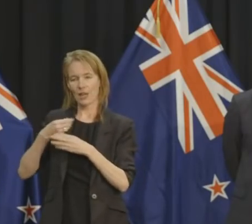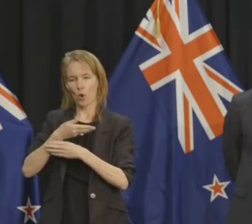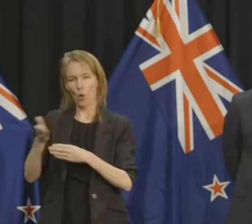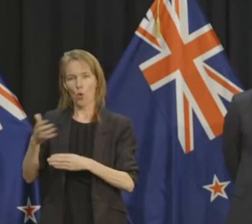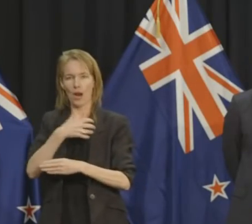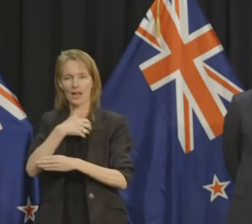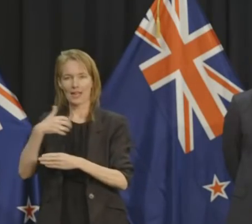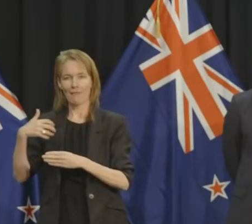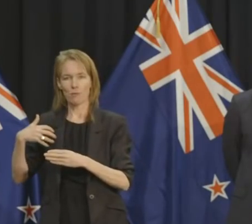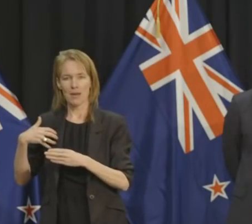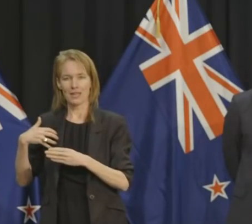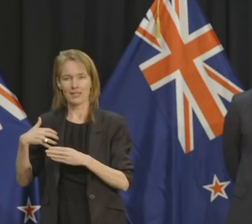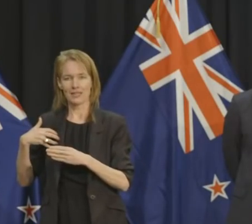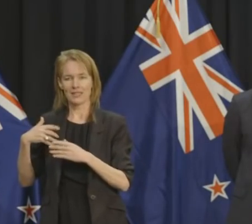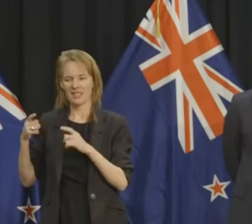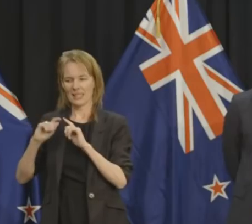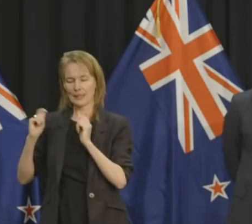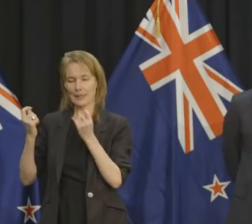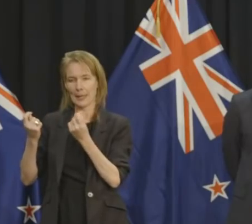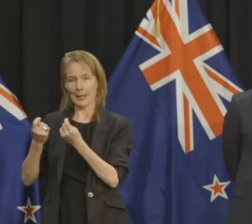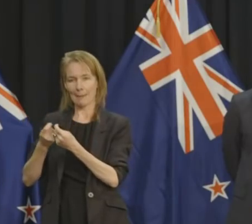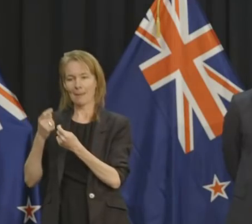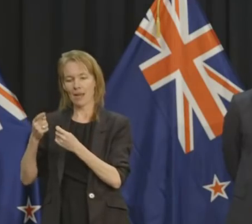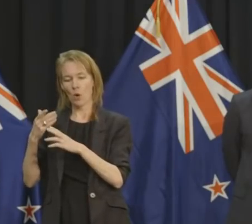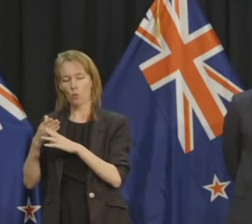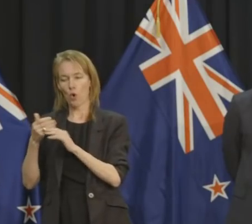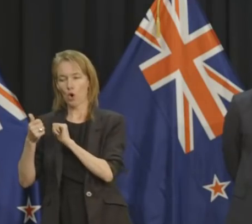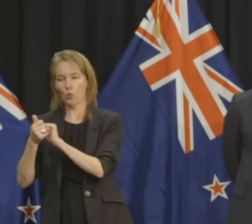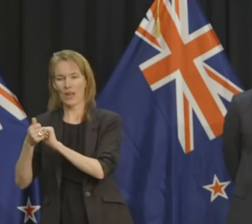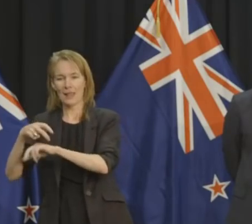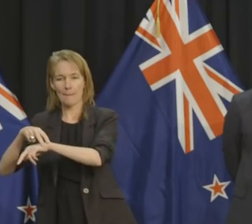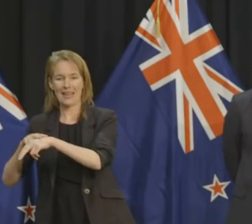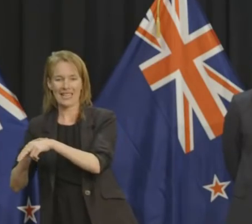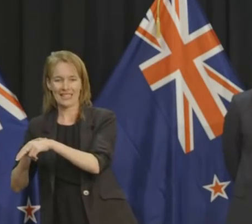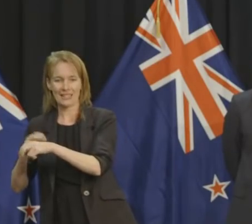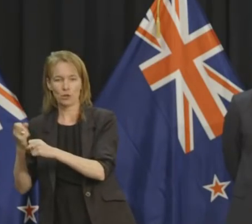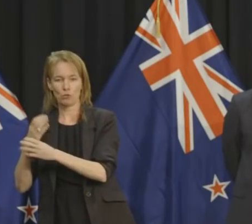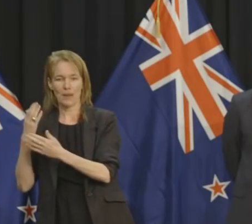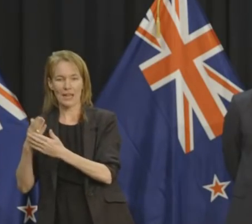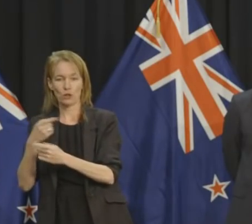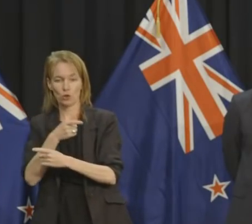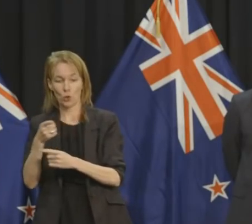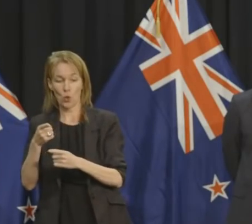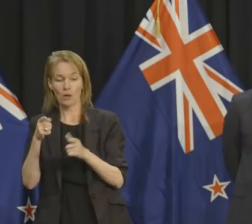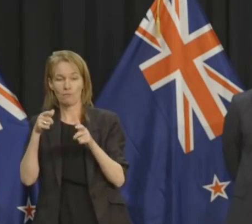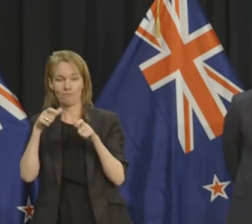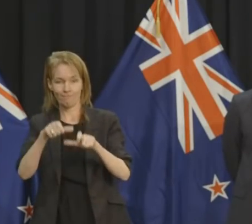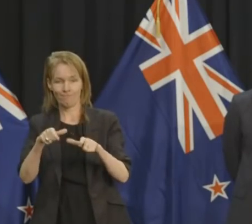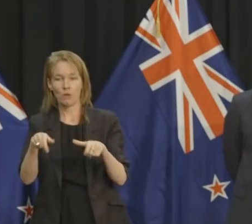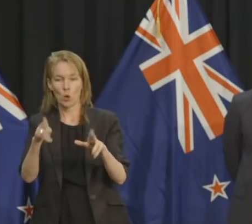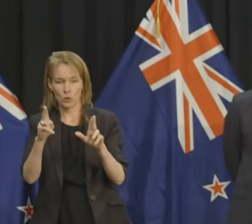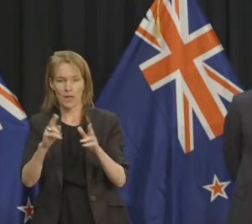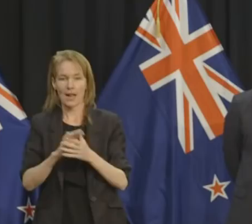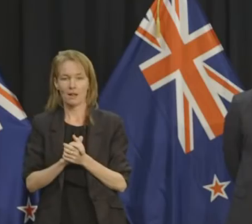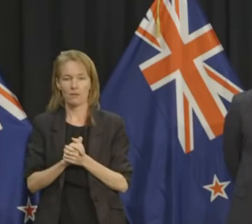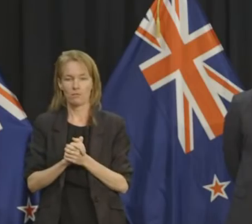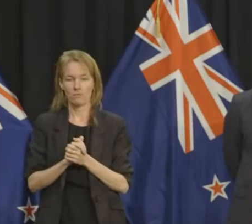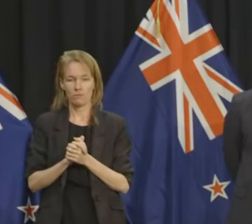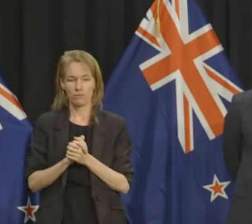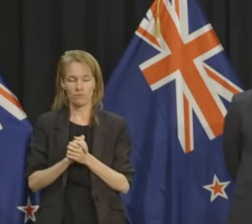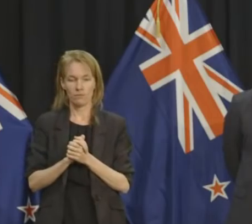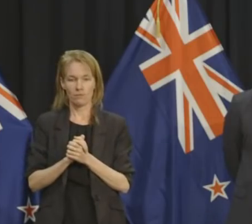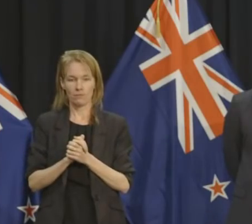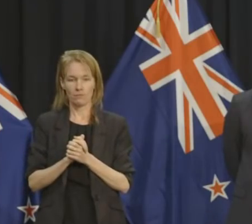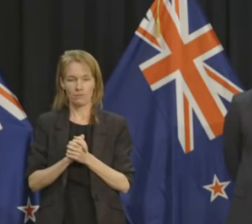to conduct those enforcement. And is there special legislation enforced at the minute that would allow police or defence to give them powers